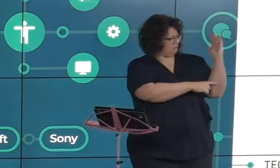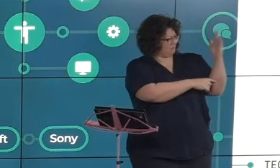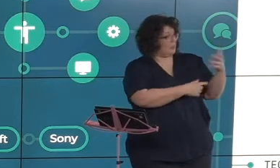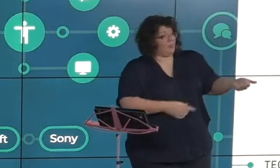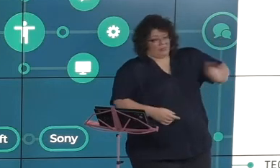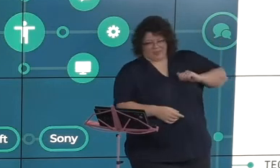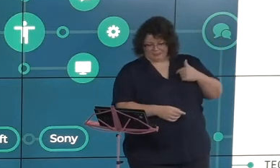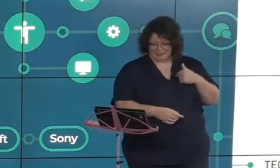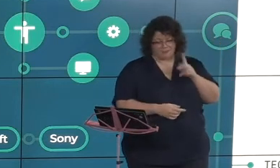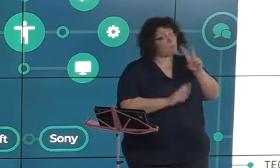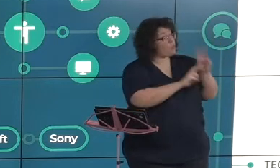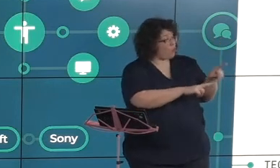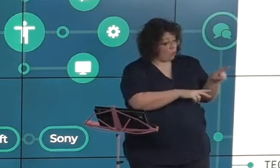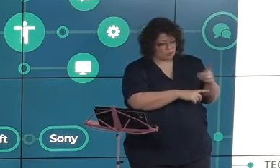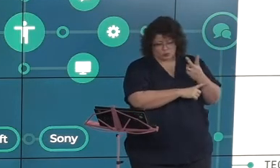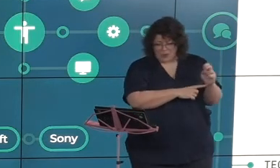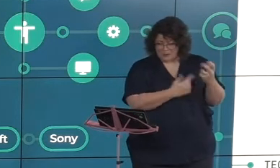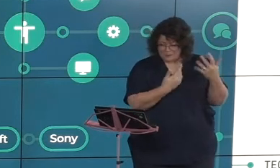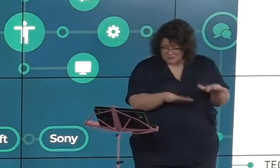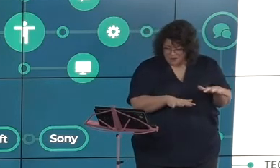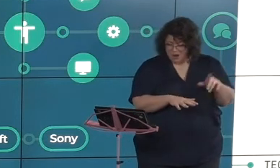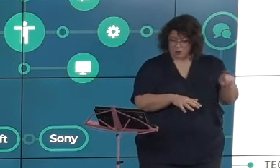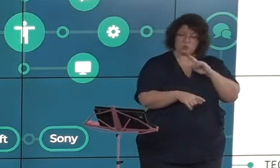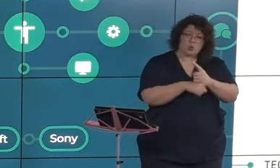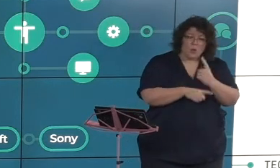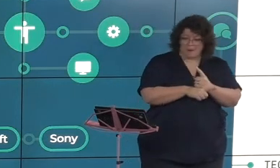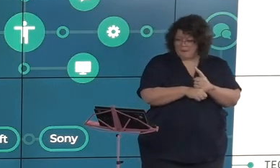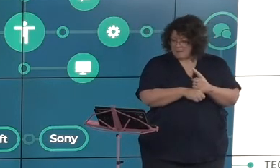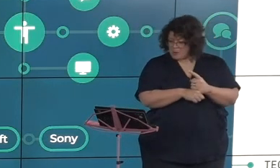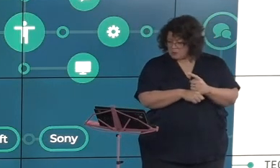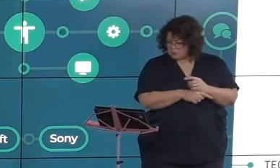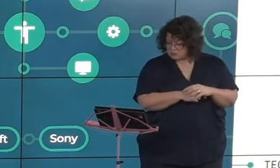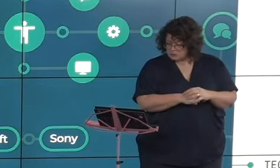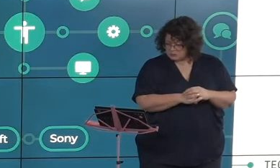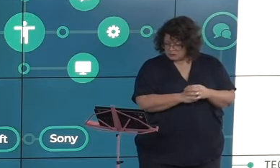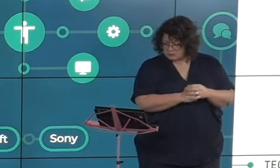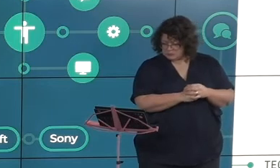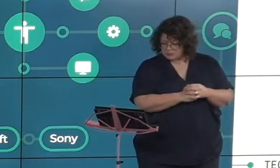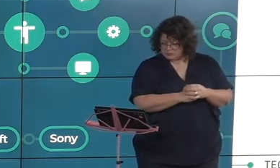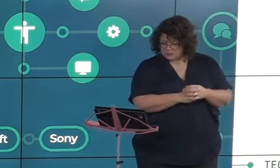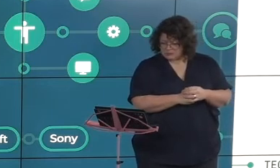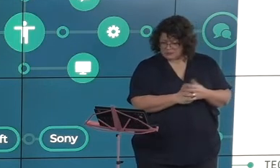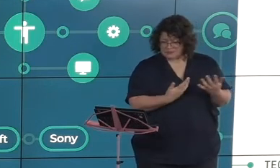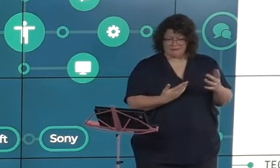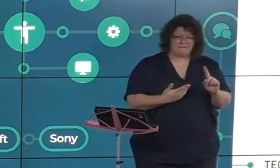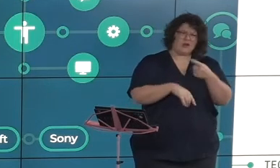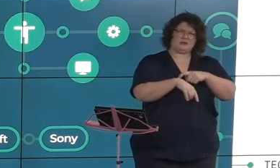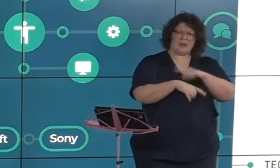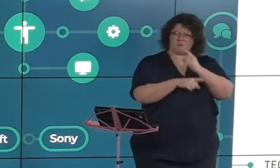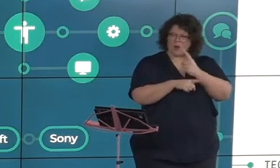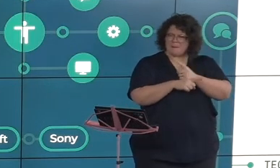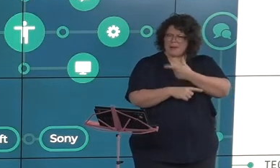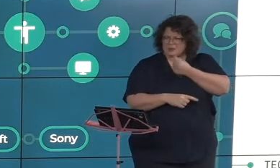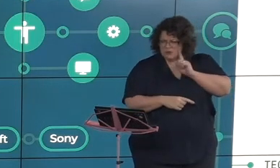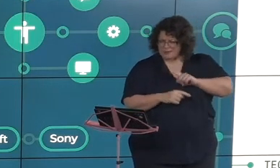that, with her name, and stood on platforms like she did, it accelerated